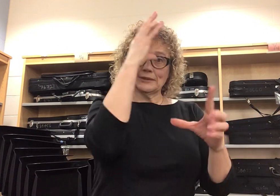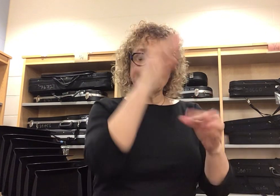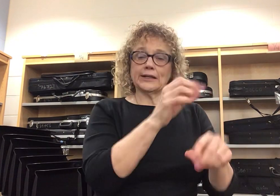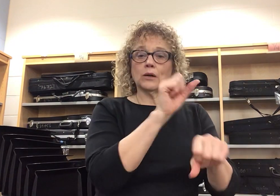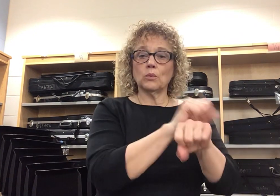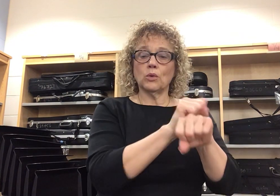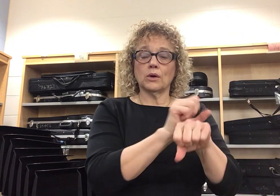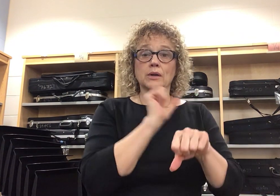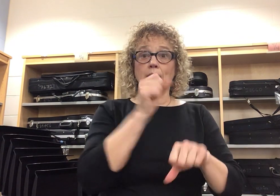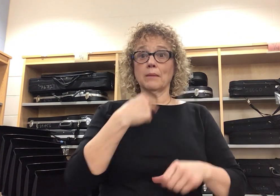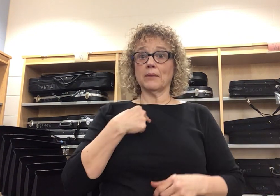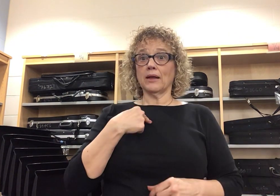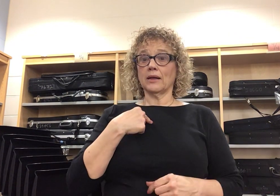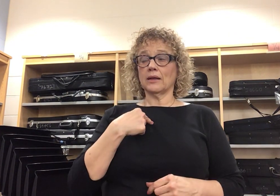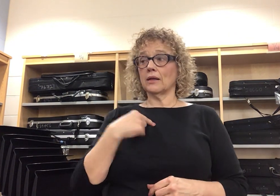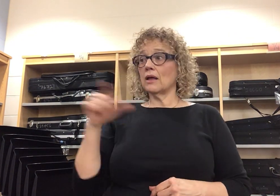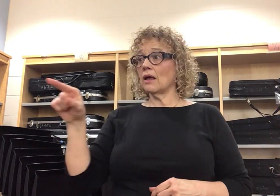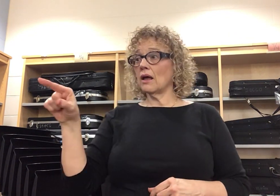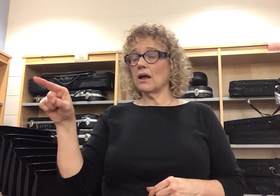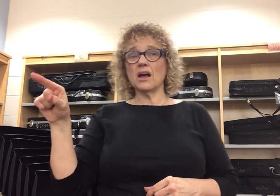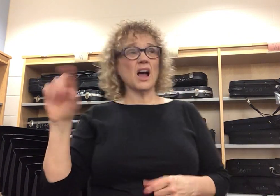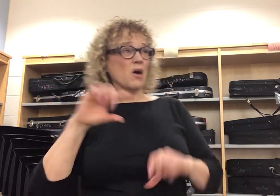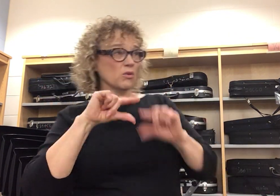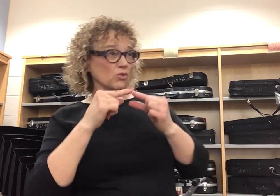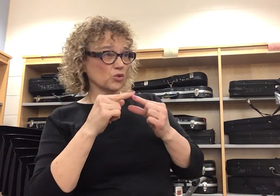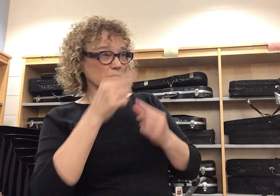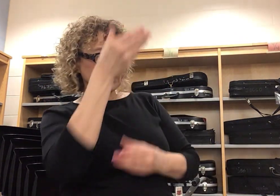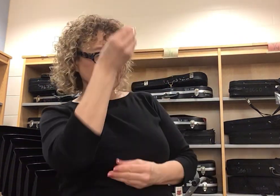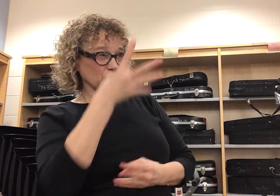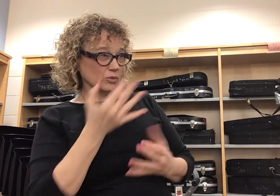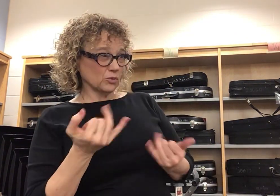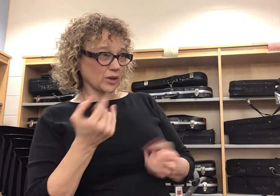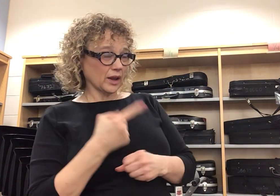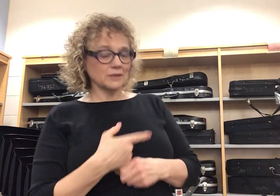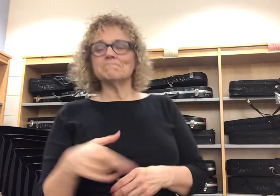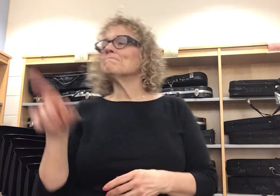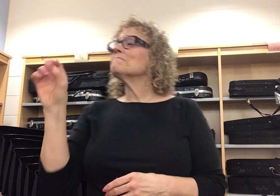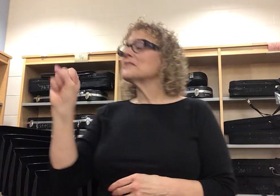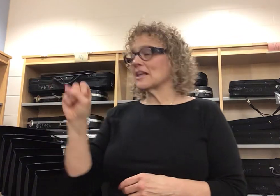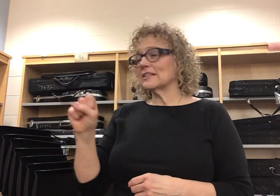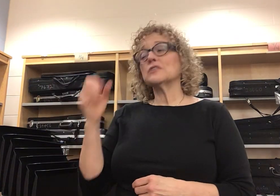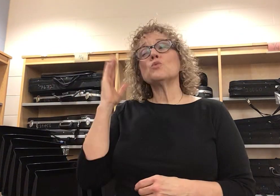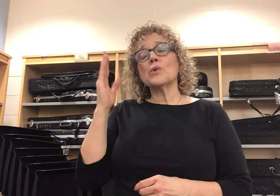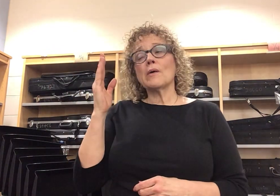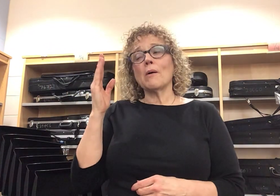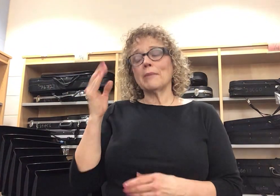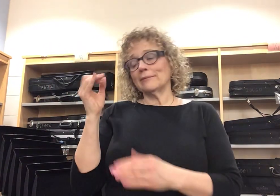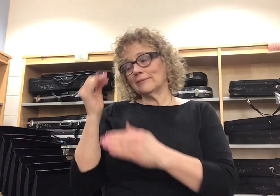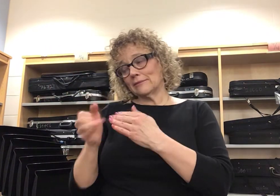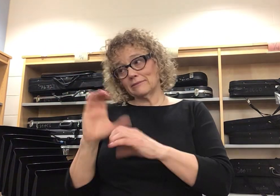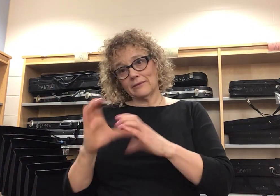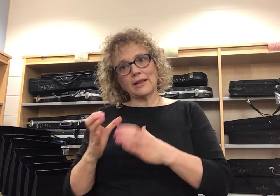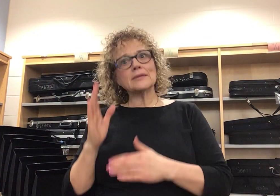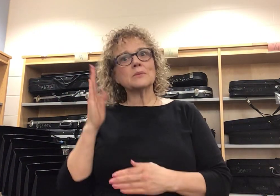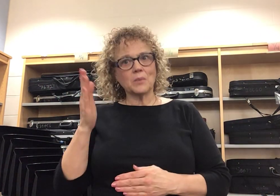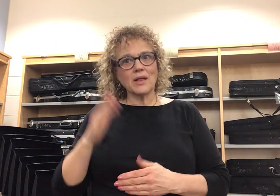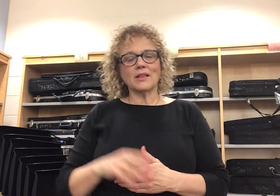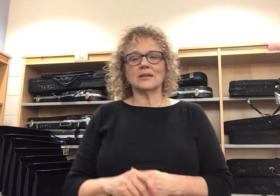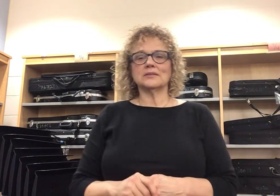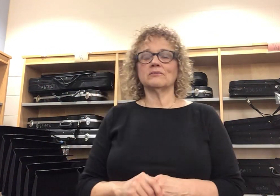going to find out our groups today? Yes, you'll find out your groups today, but that's toward the end. First, I want to go through some of the parts of the